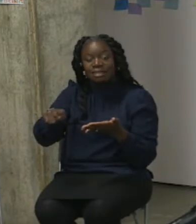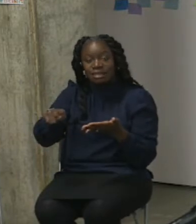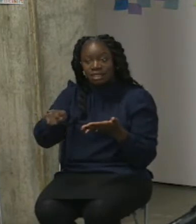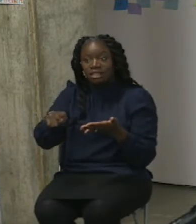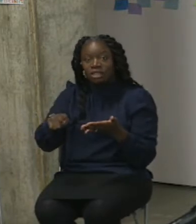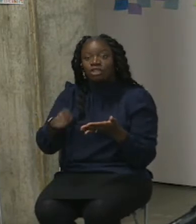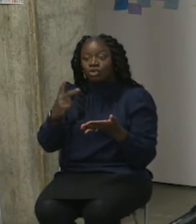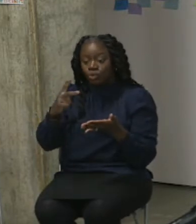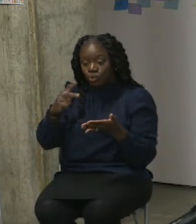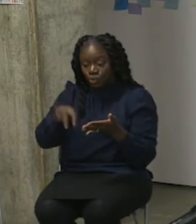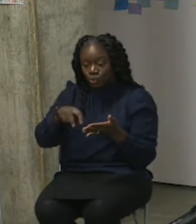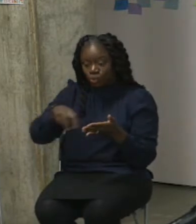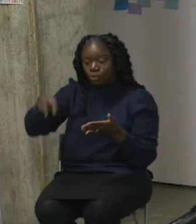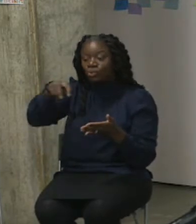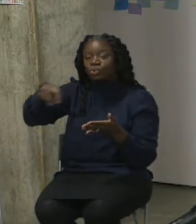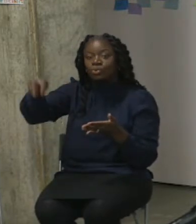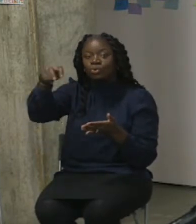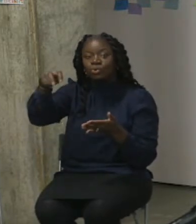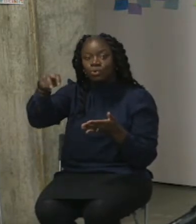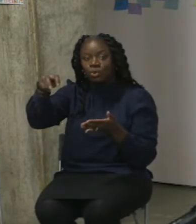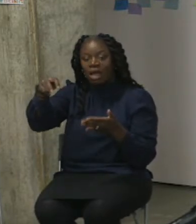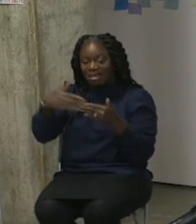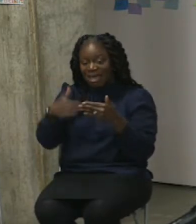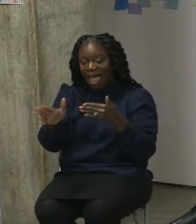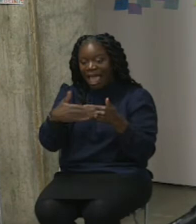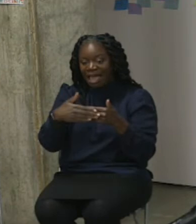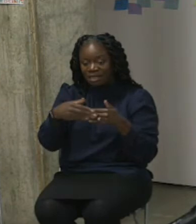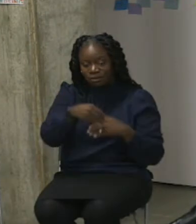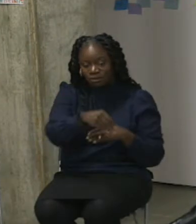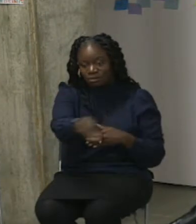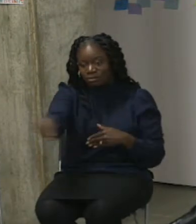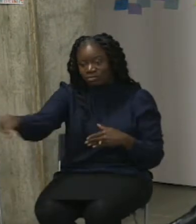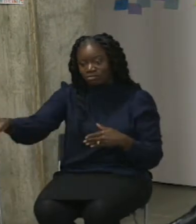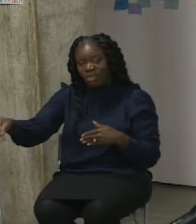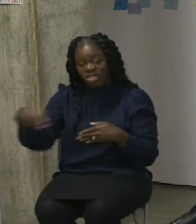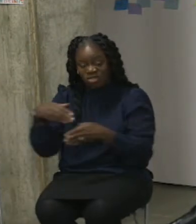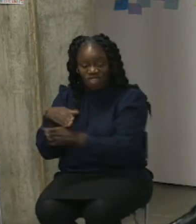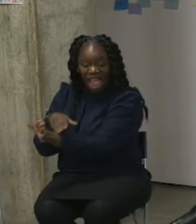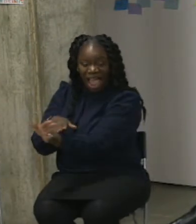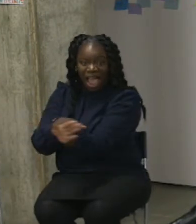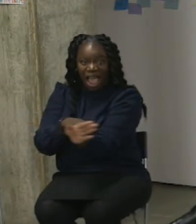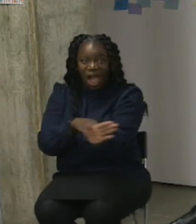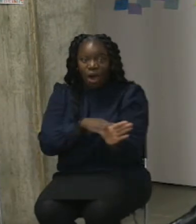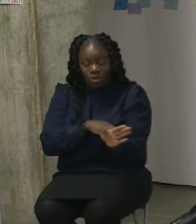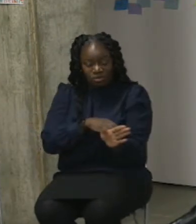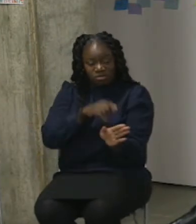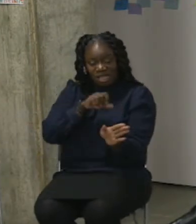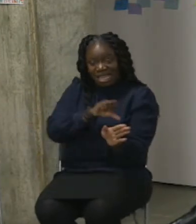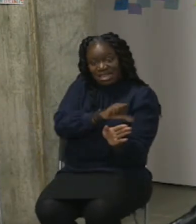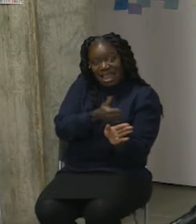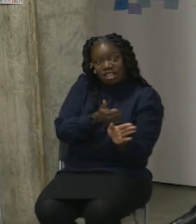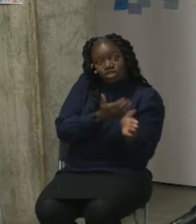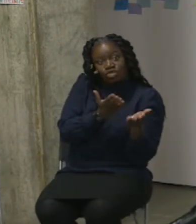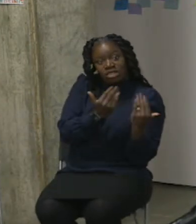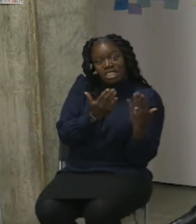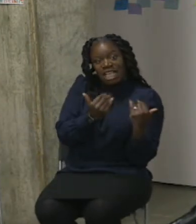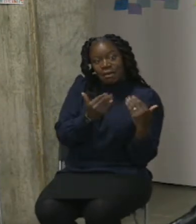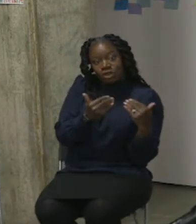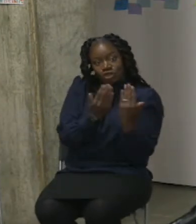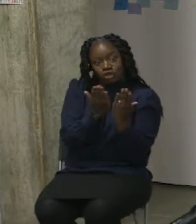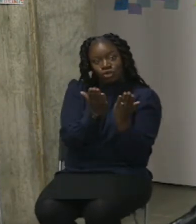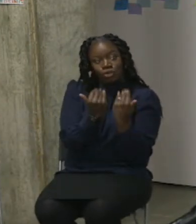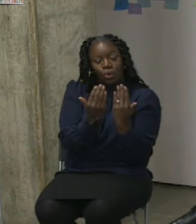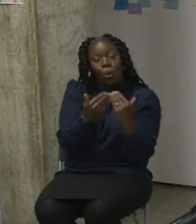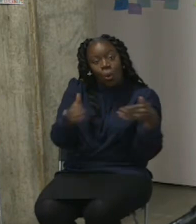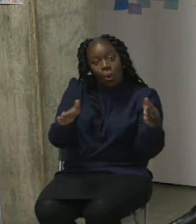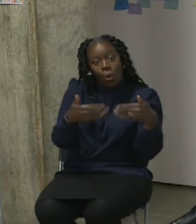short flights of stairs through like a little gate, and they're just round the side of the reception through the double doors, and